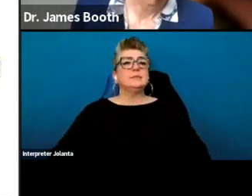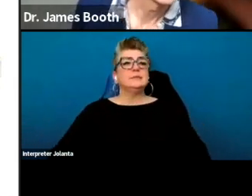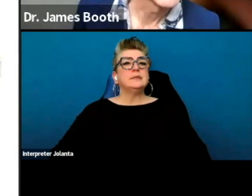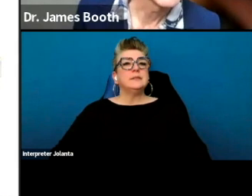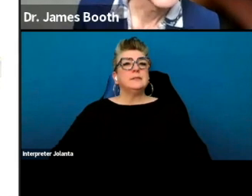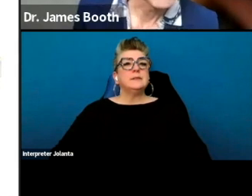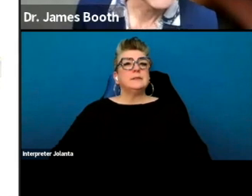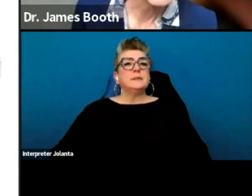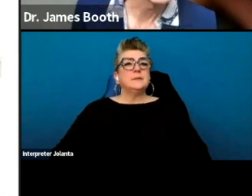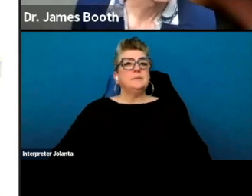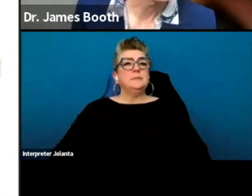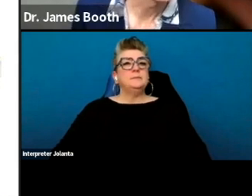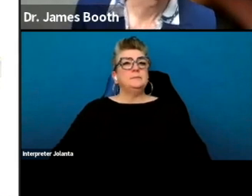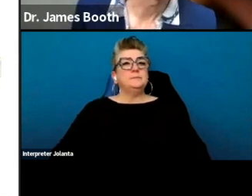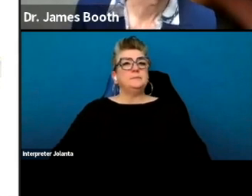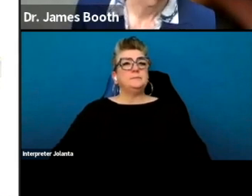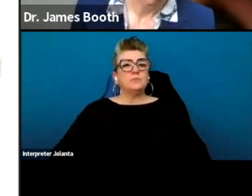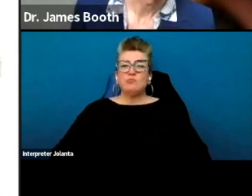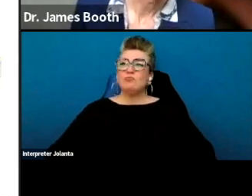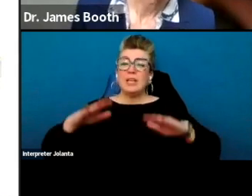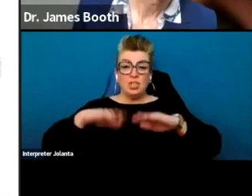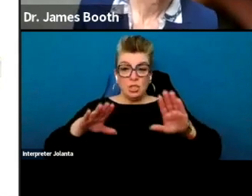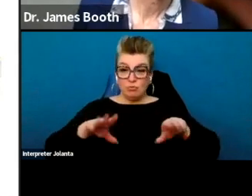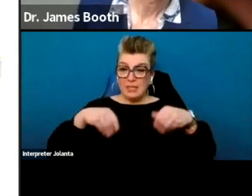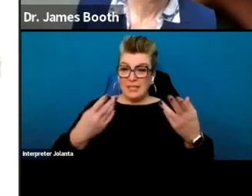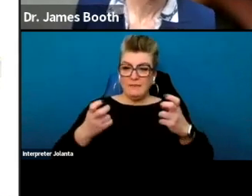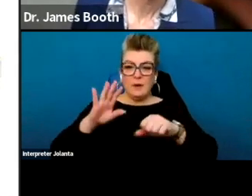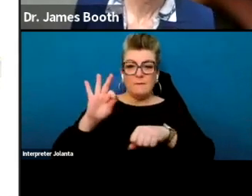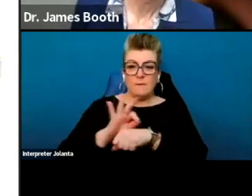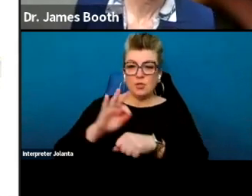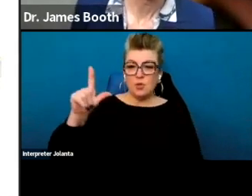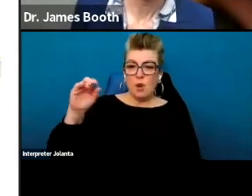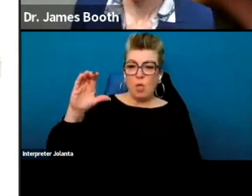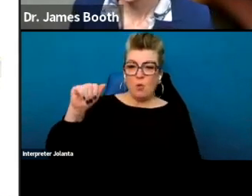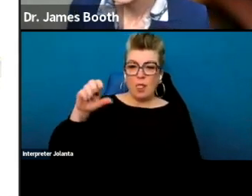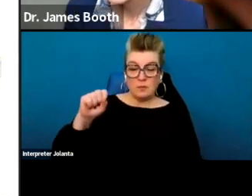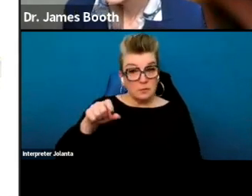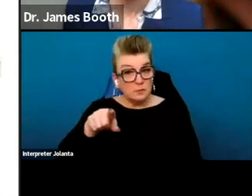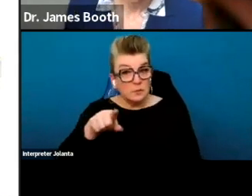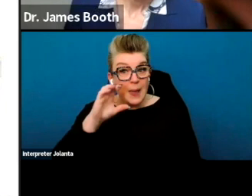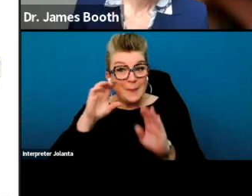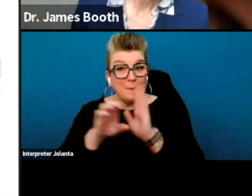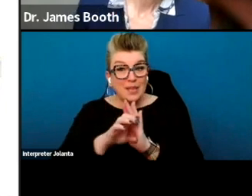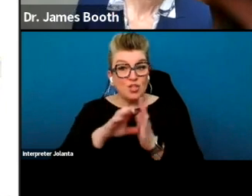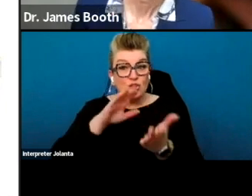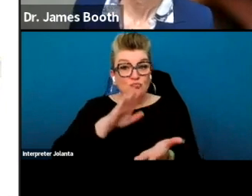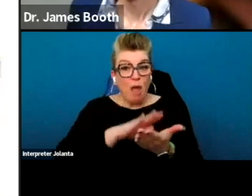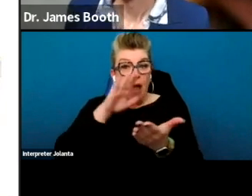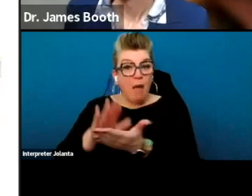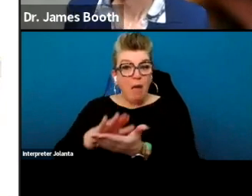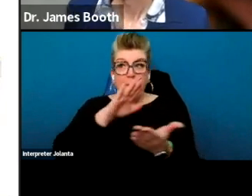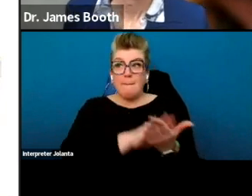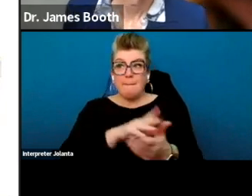Children are given kind of functional localizers, asking whether these pictures rhyme or these pictures go together, so we can kind